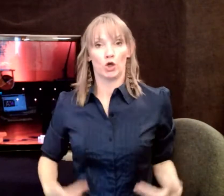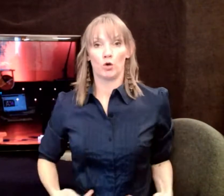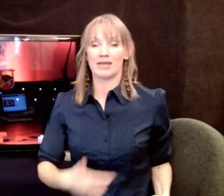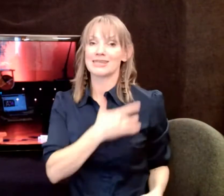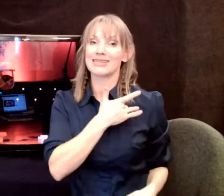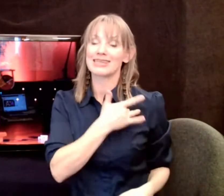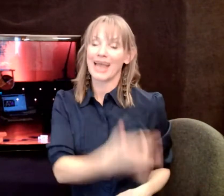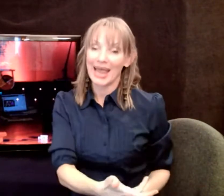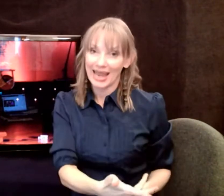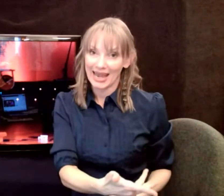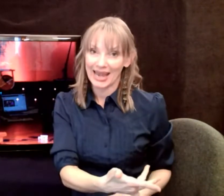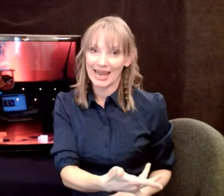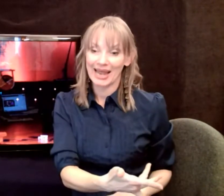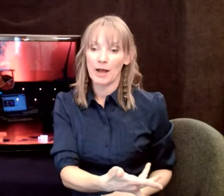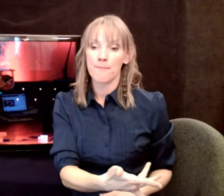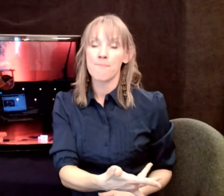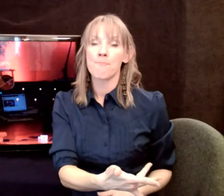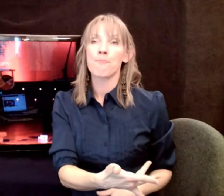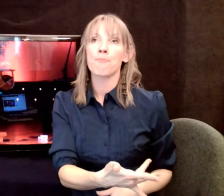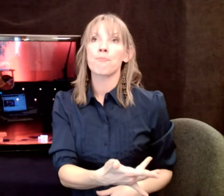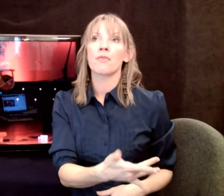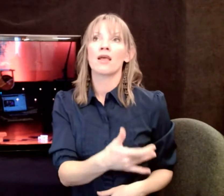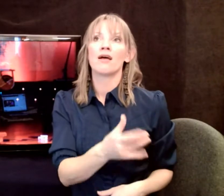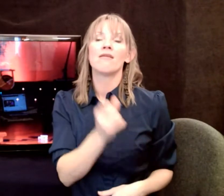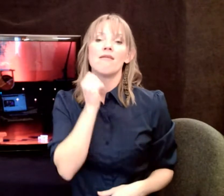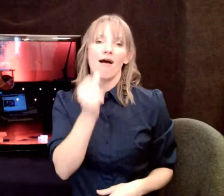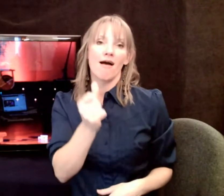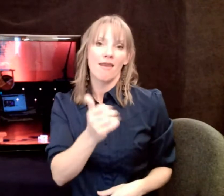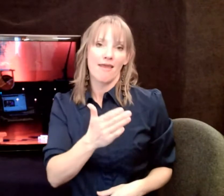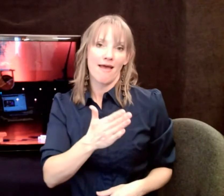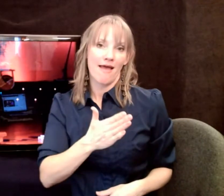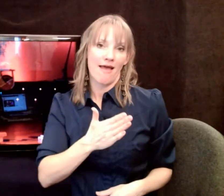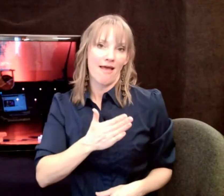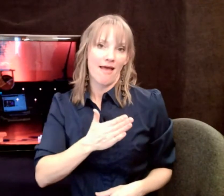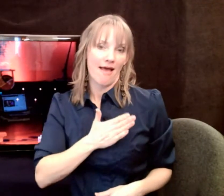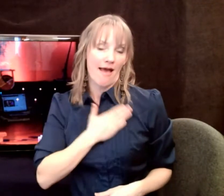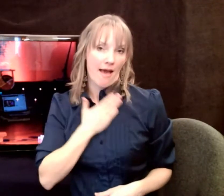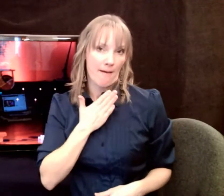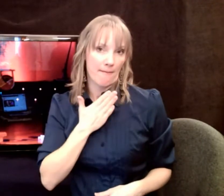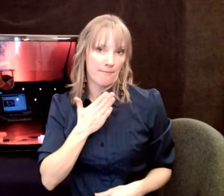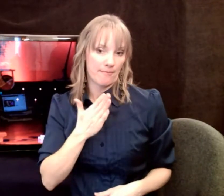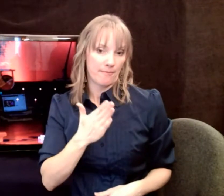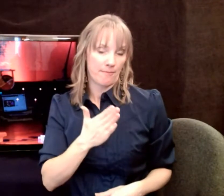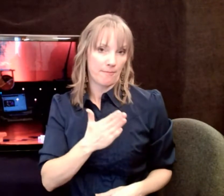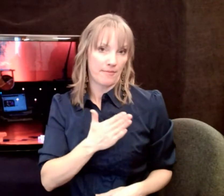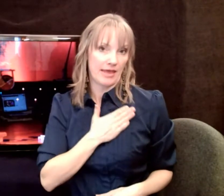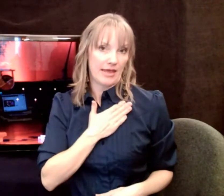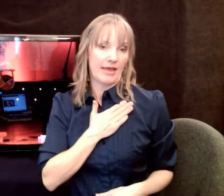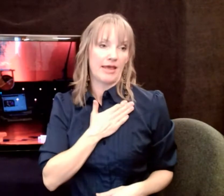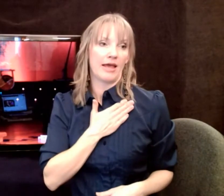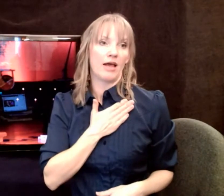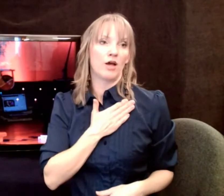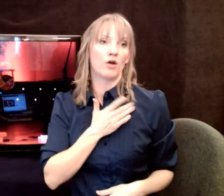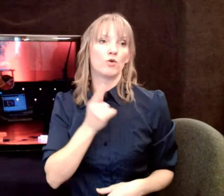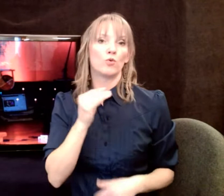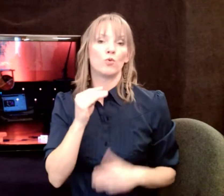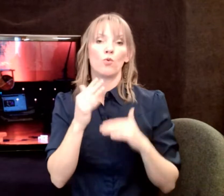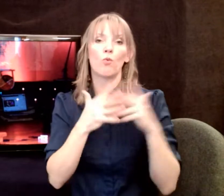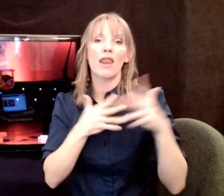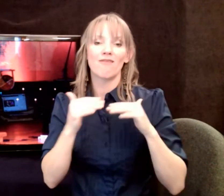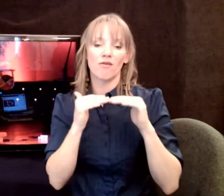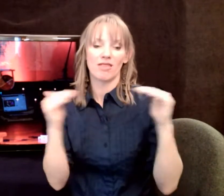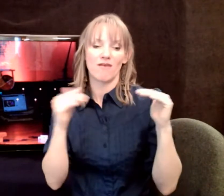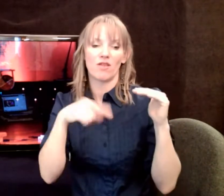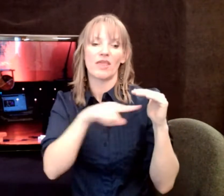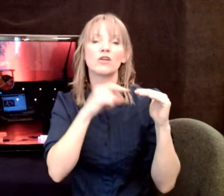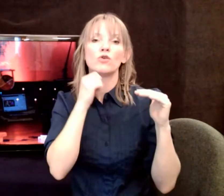to be unhappy to the degree that they don't express themselves fully, their